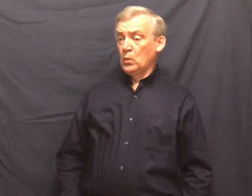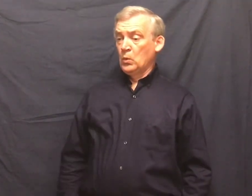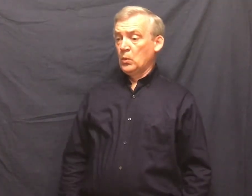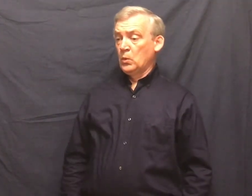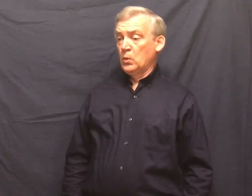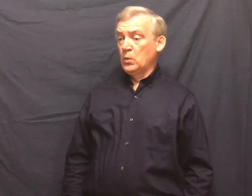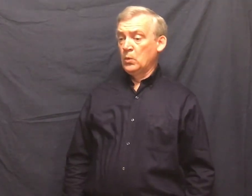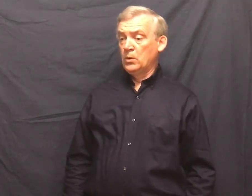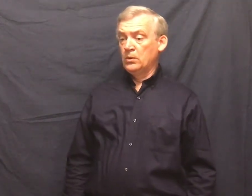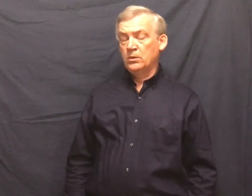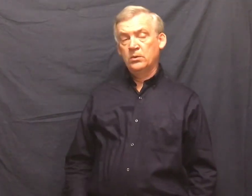Yeah?